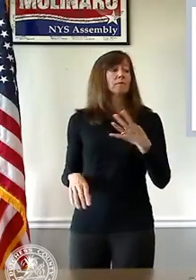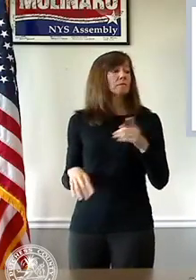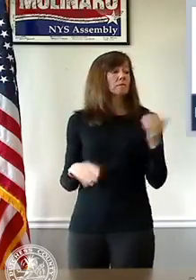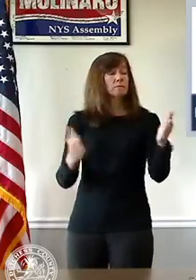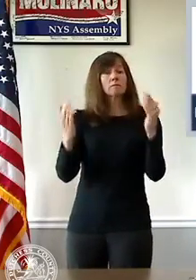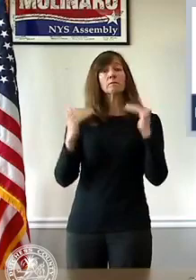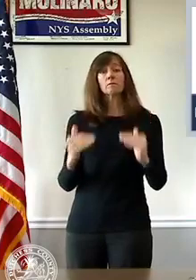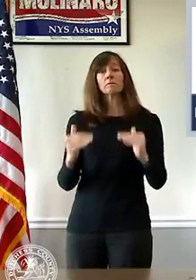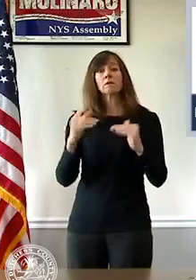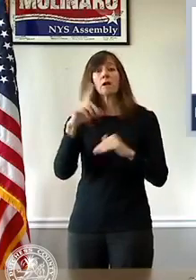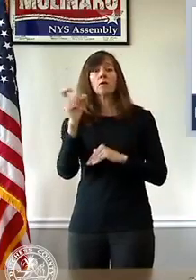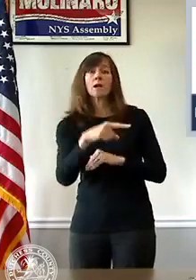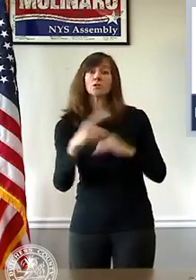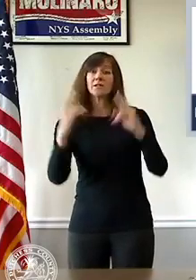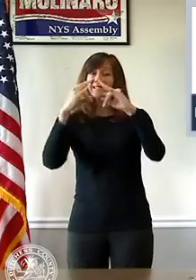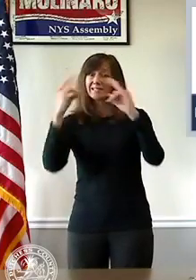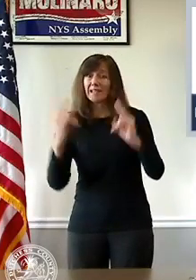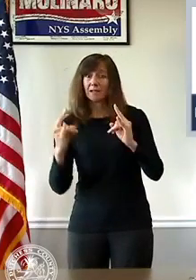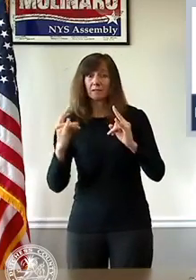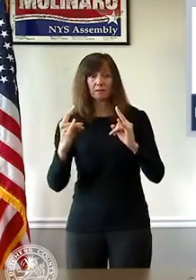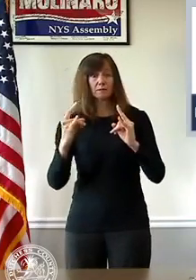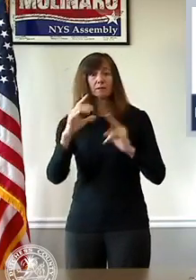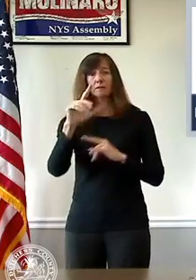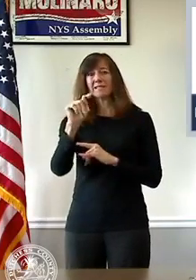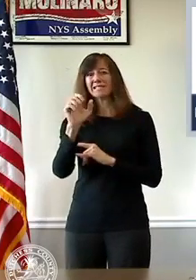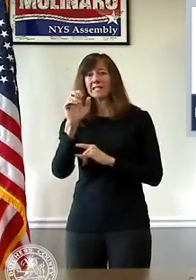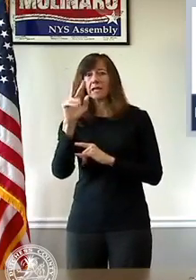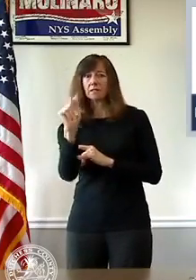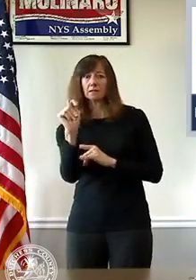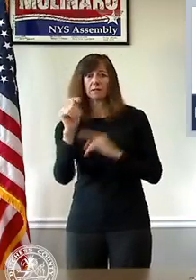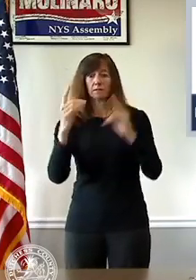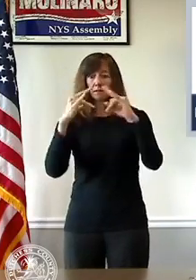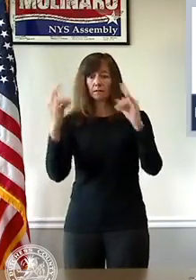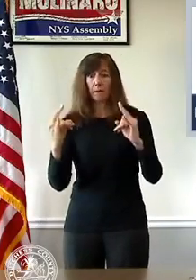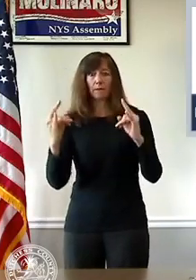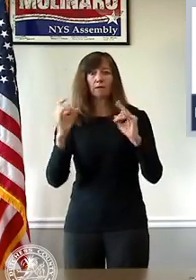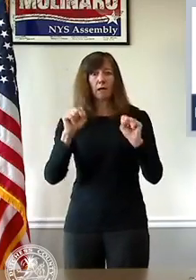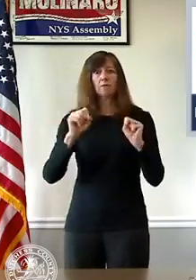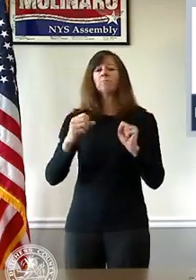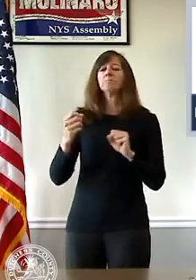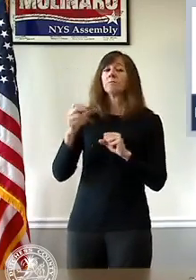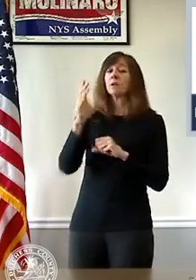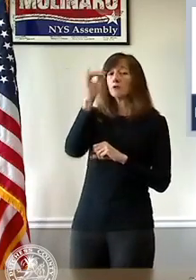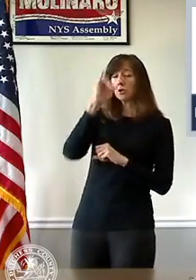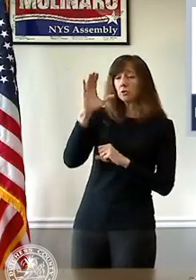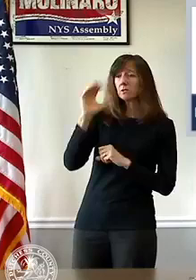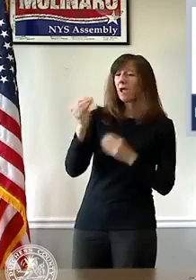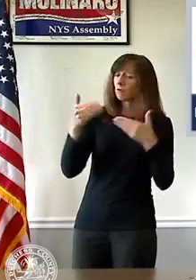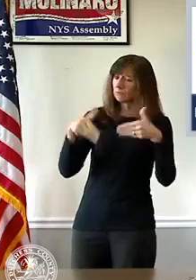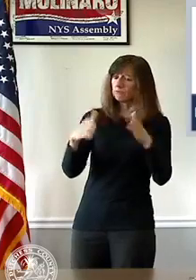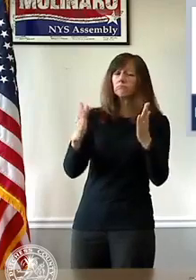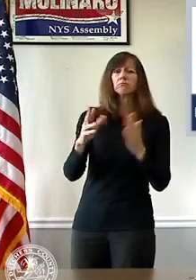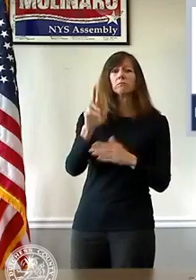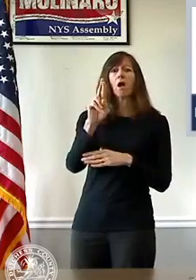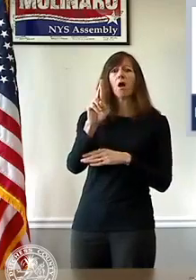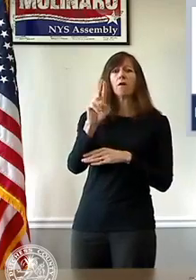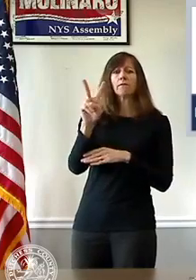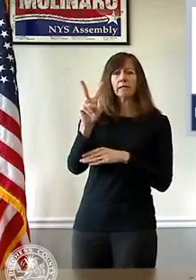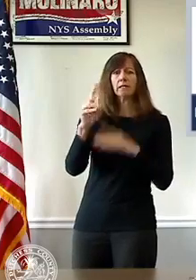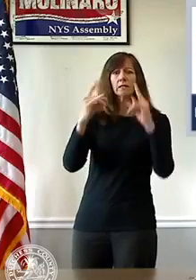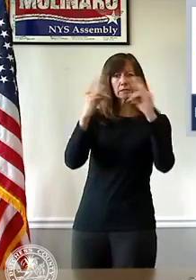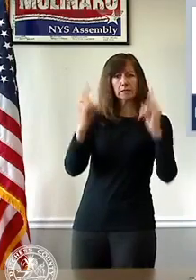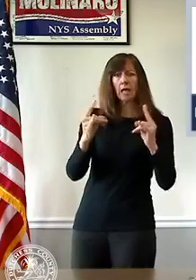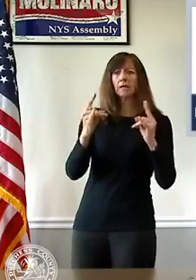the Mid-Hudson region is permitted. Dutchess County is permitting RV and tent campsites. We've been doing this for a number